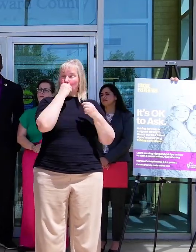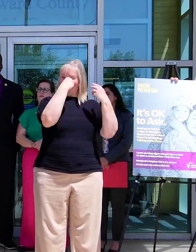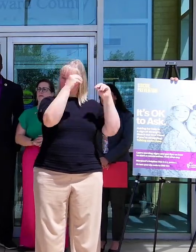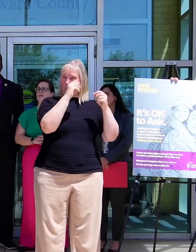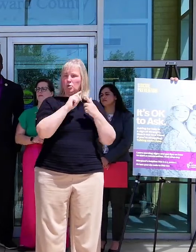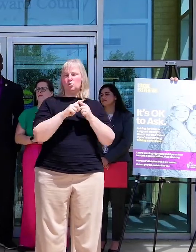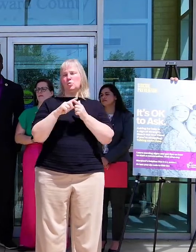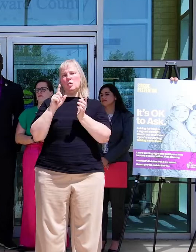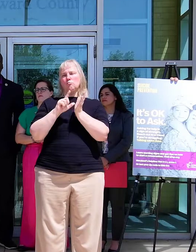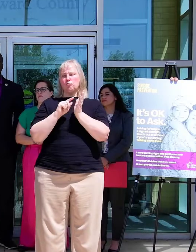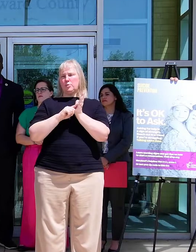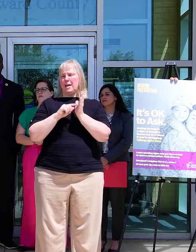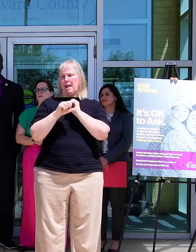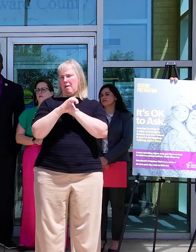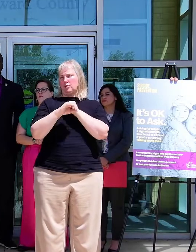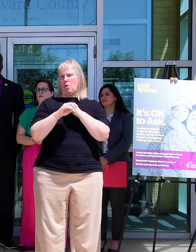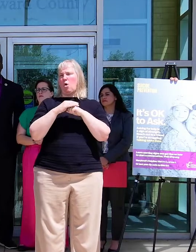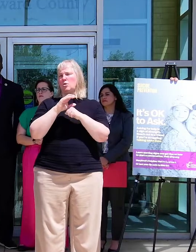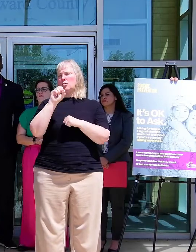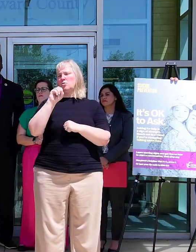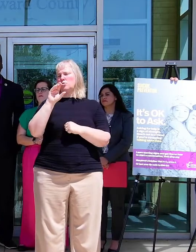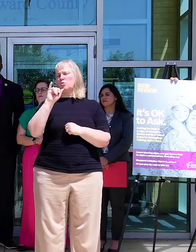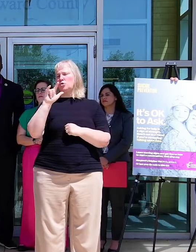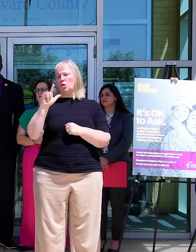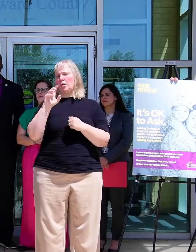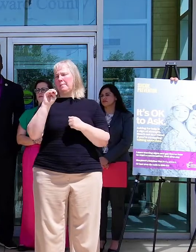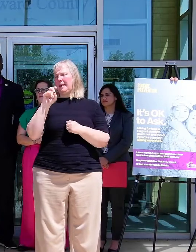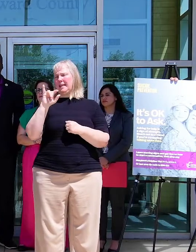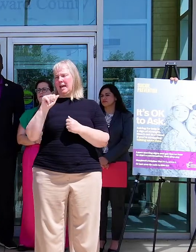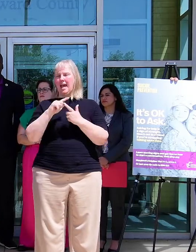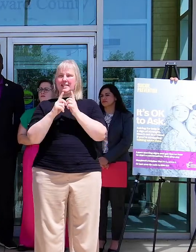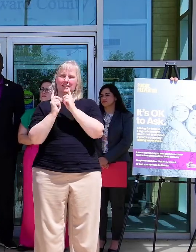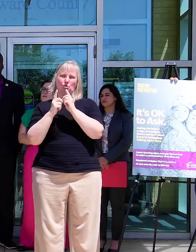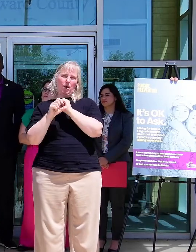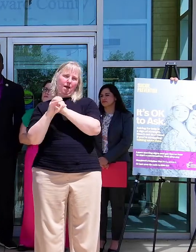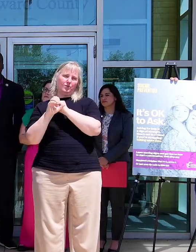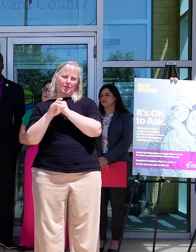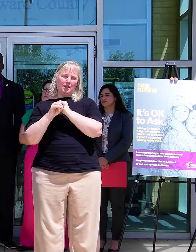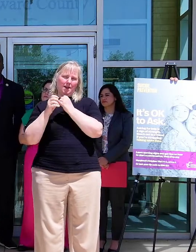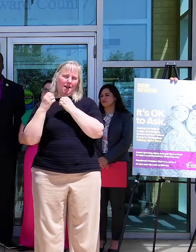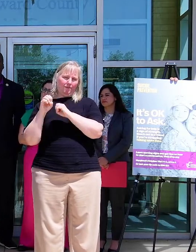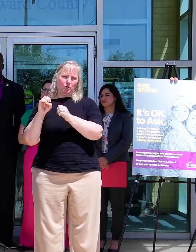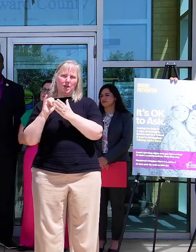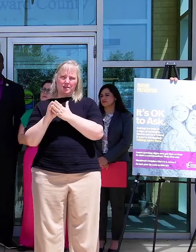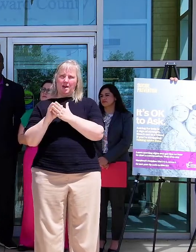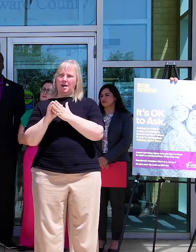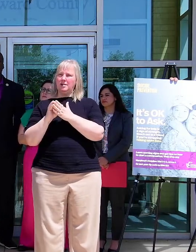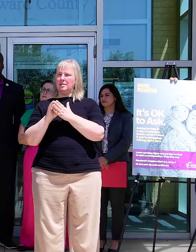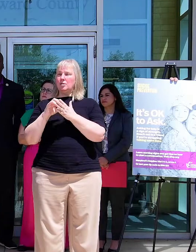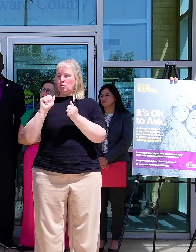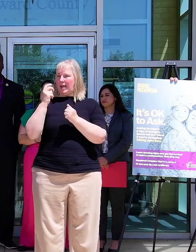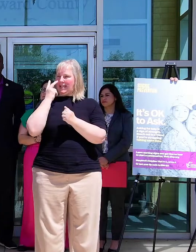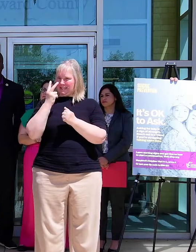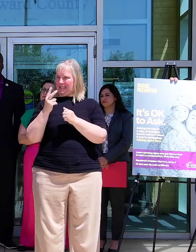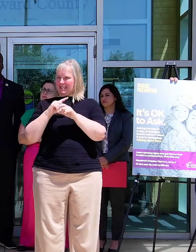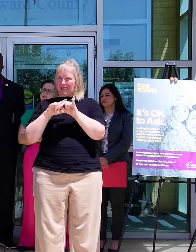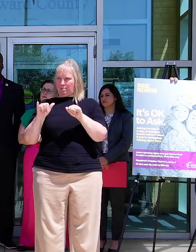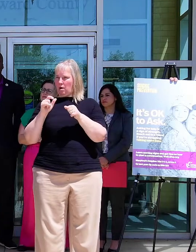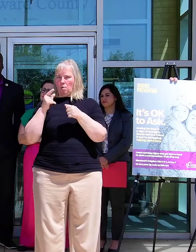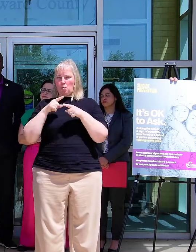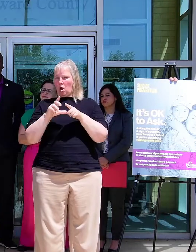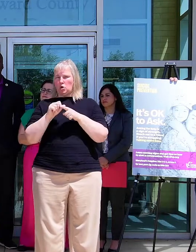print advertisements on social media and digital advertising campaign that can be seen while viewing the